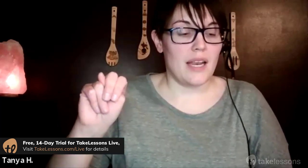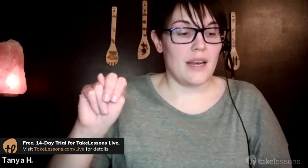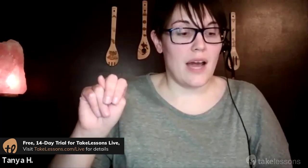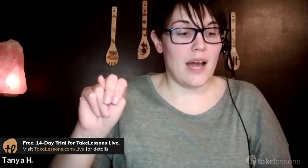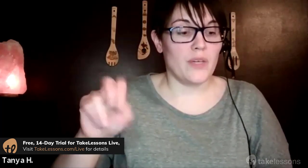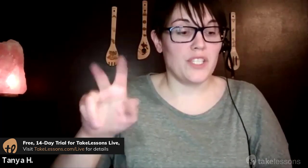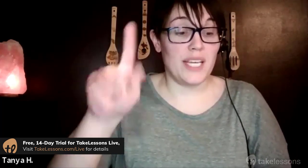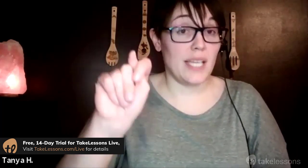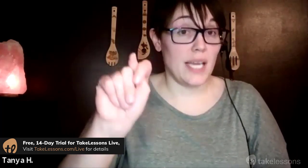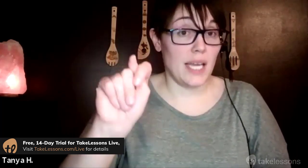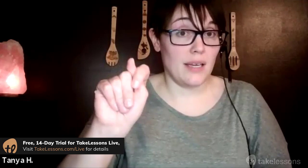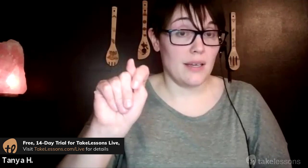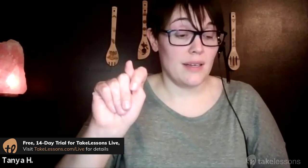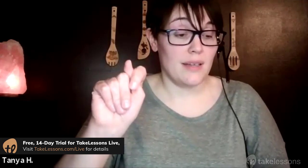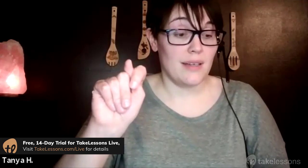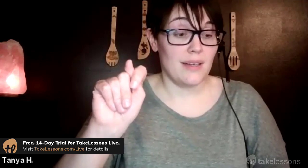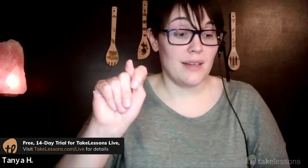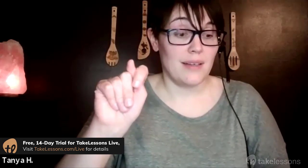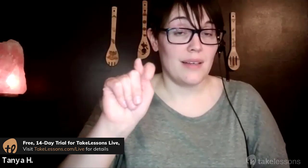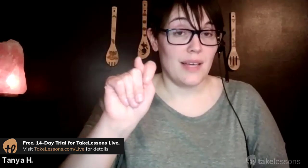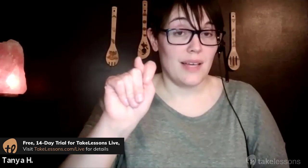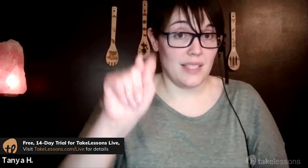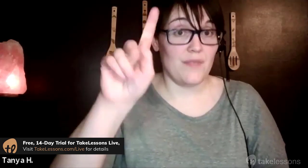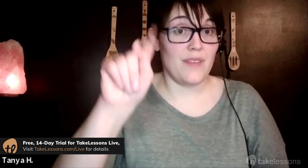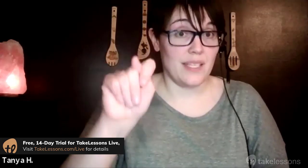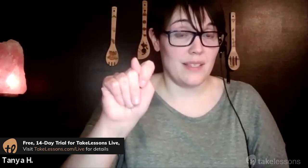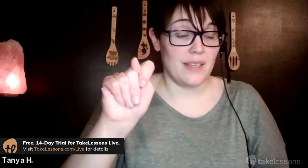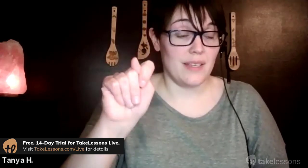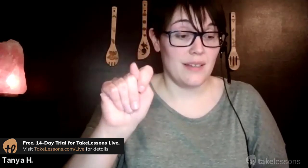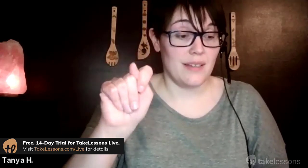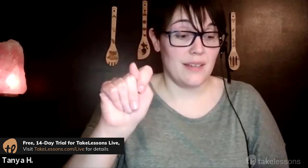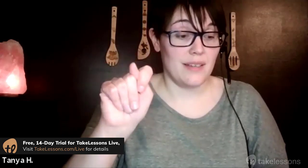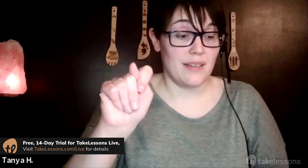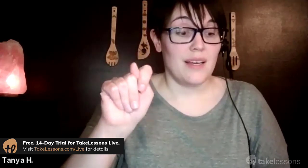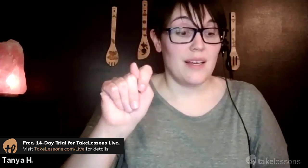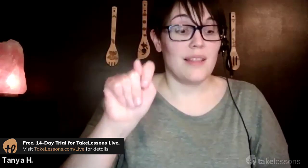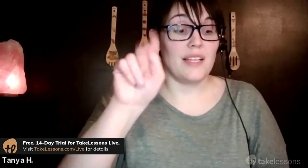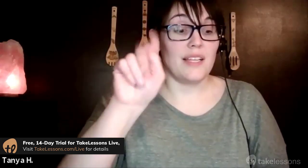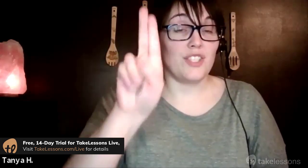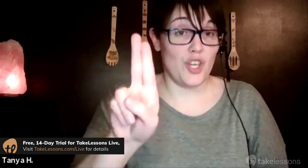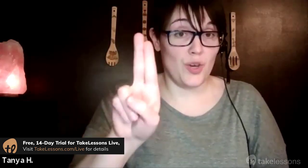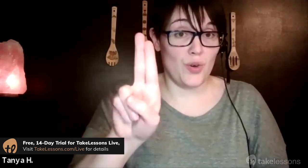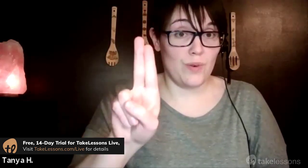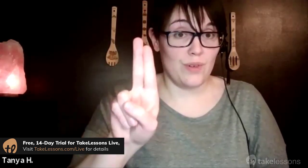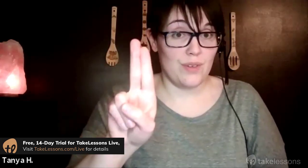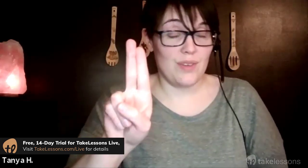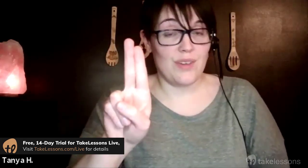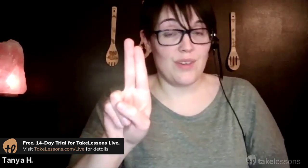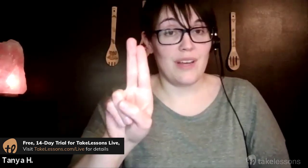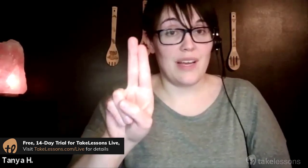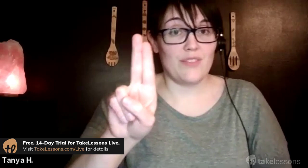Now we did T, and it's a fist. Then it's U after